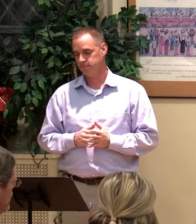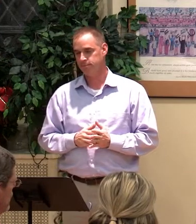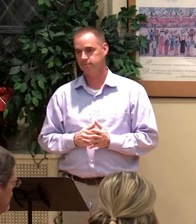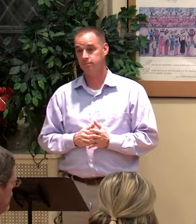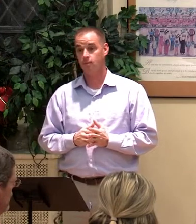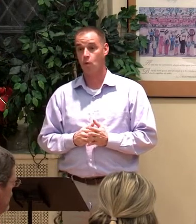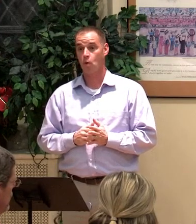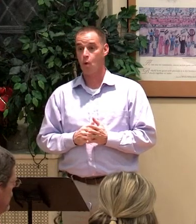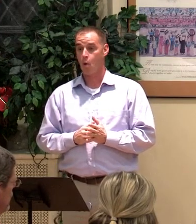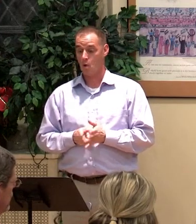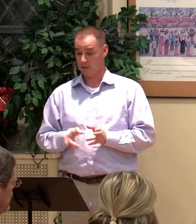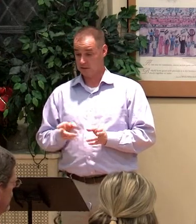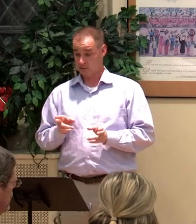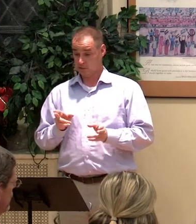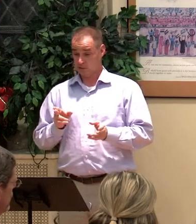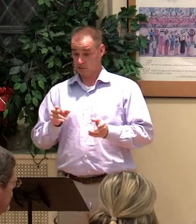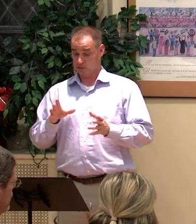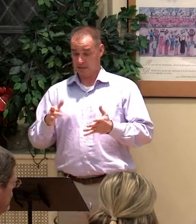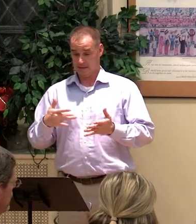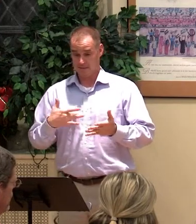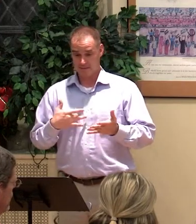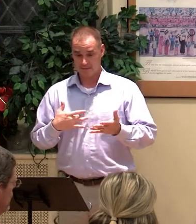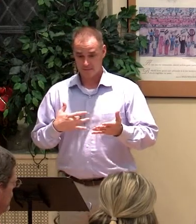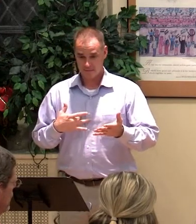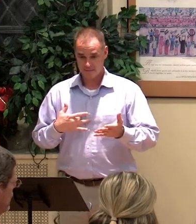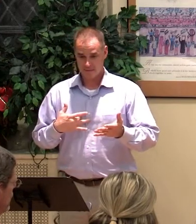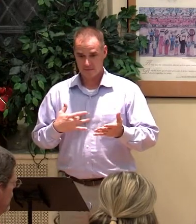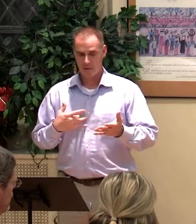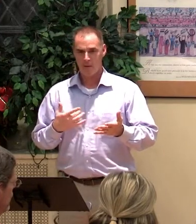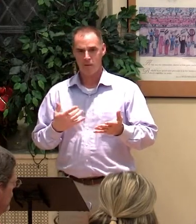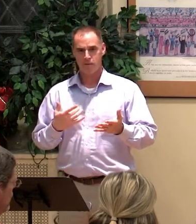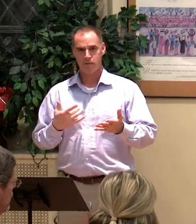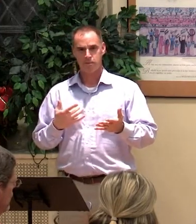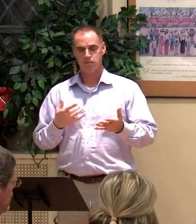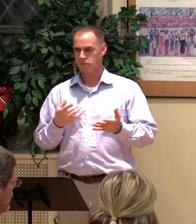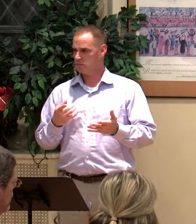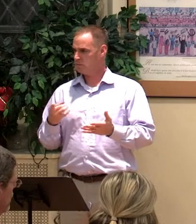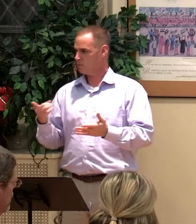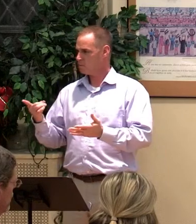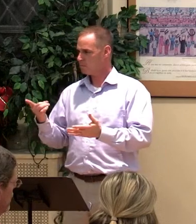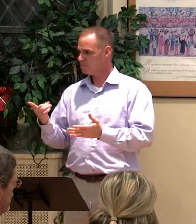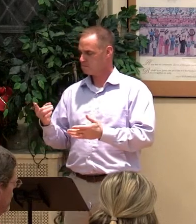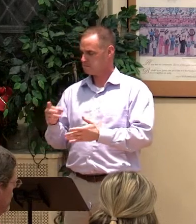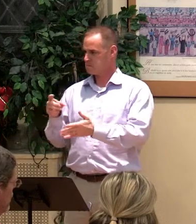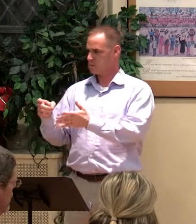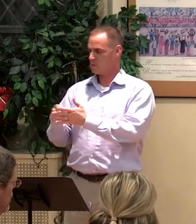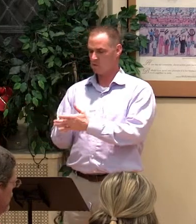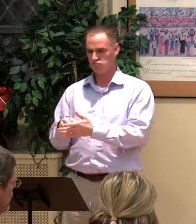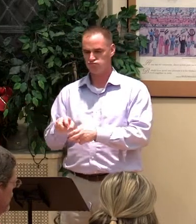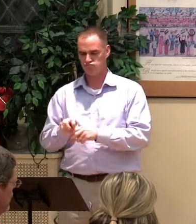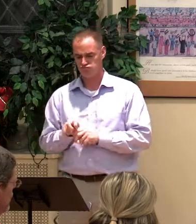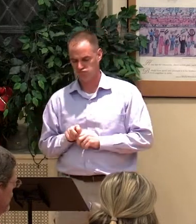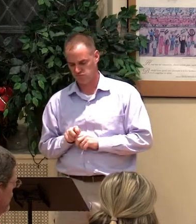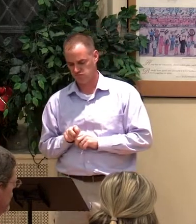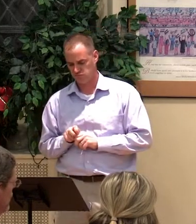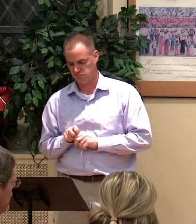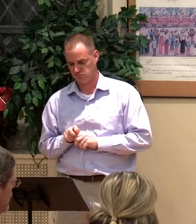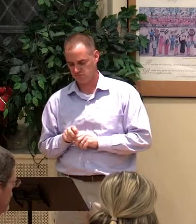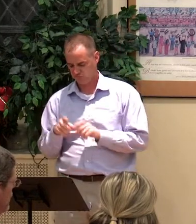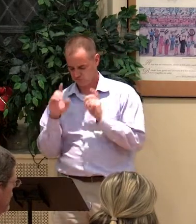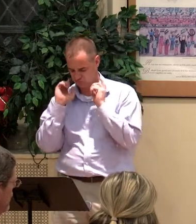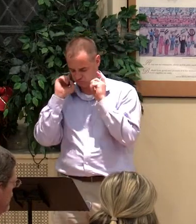Time to get to class, I say. And you hunker down in the stairwell. Pull your